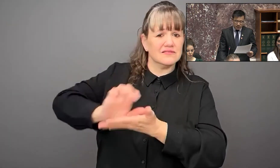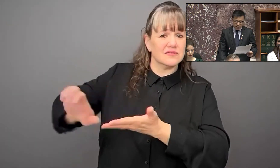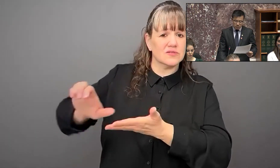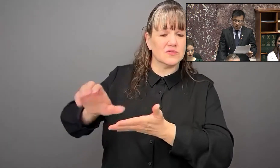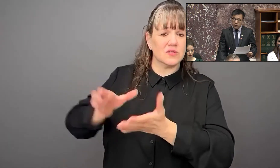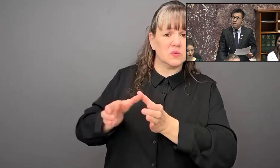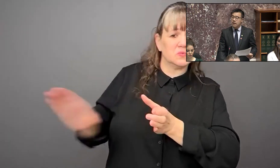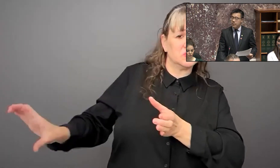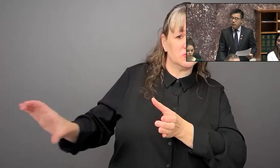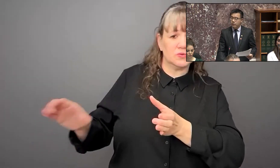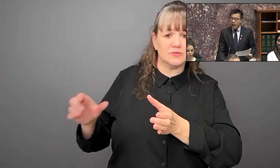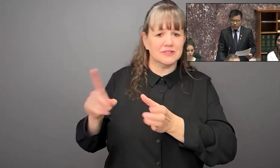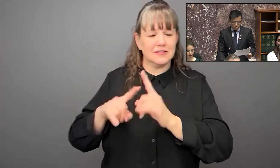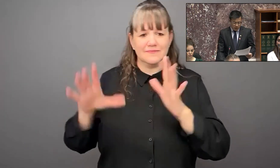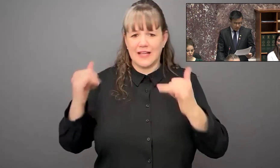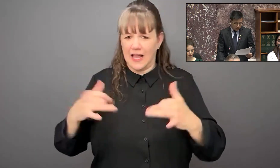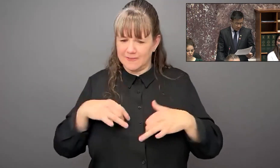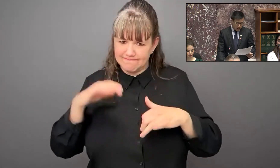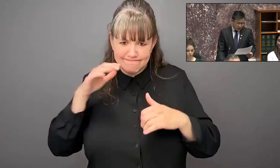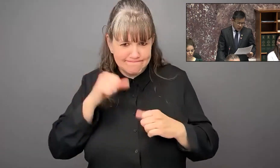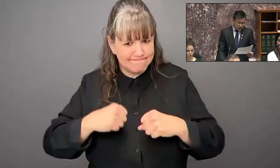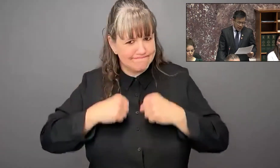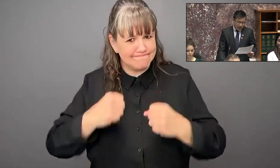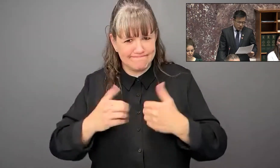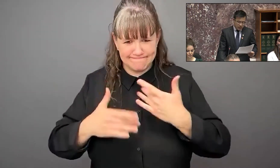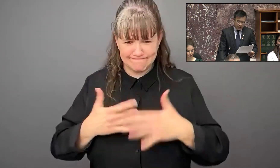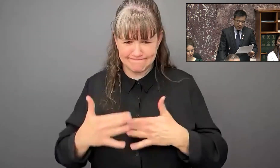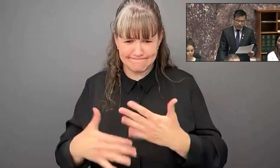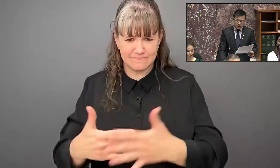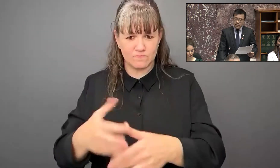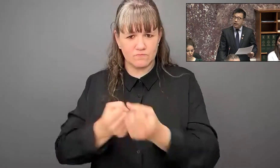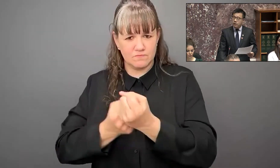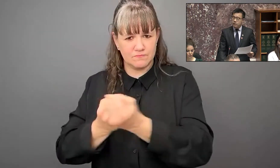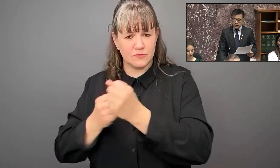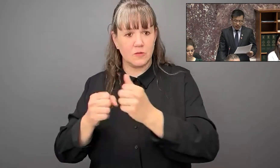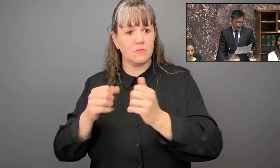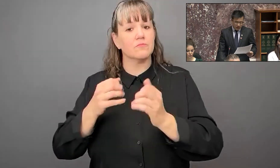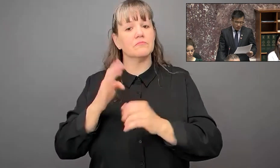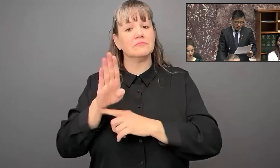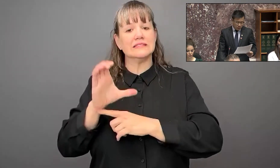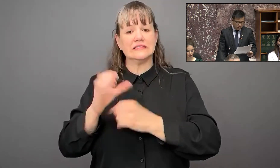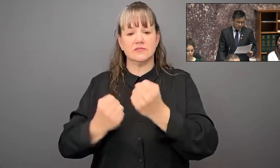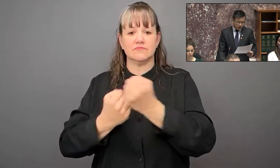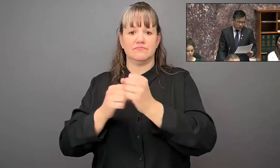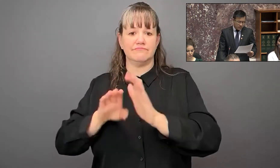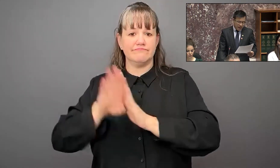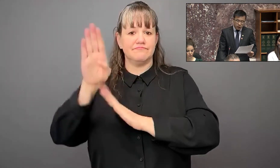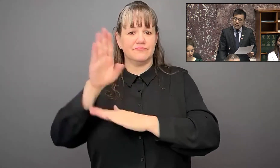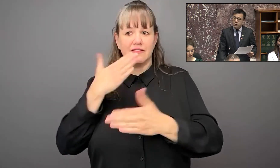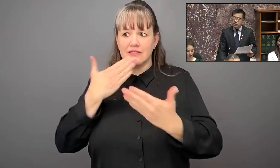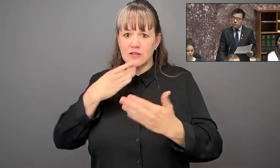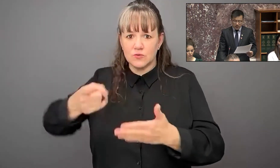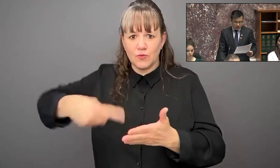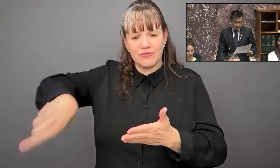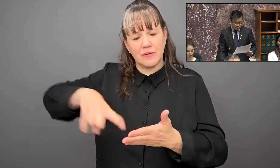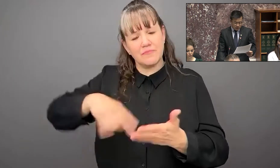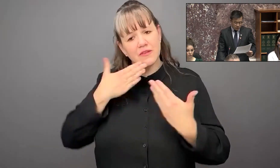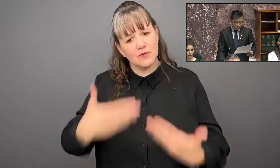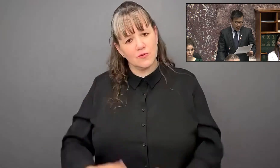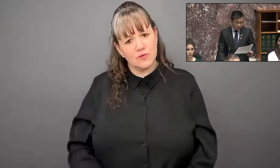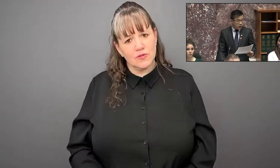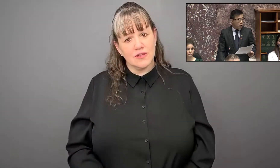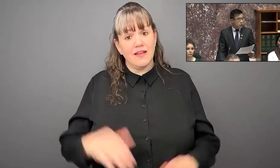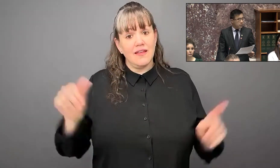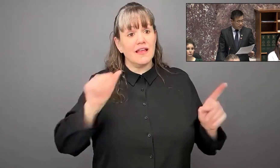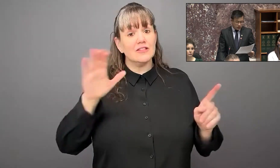and made this province better for everyone. Today, Asian Canadians are leaders in every field, from education to business,